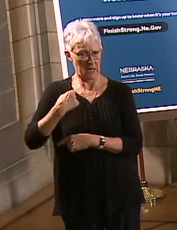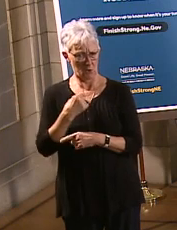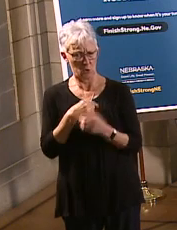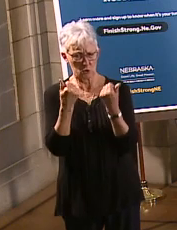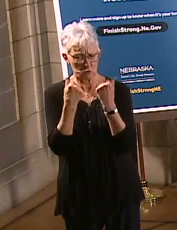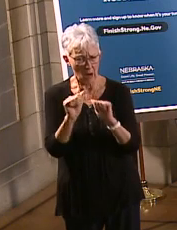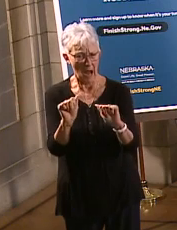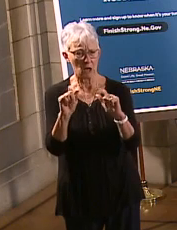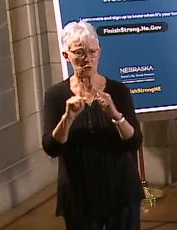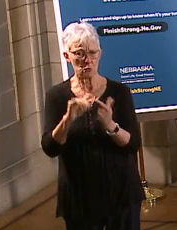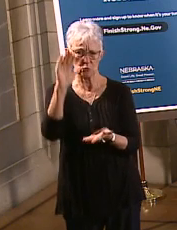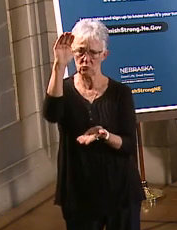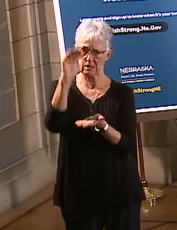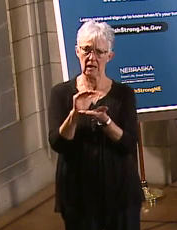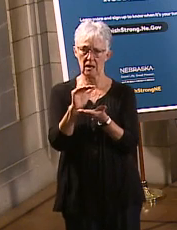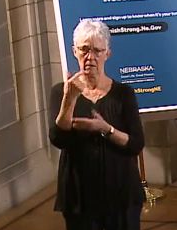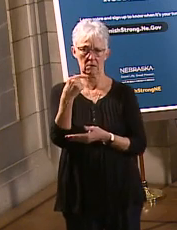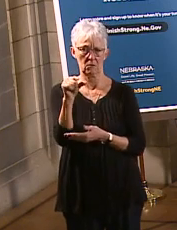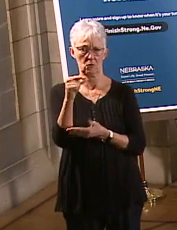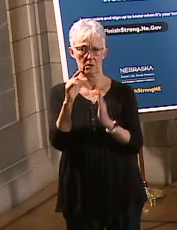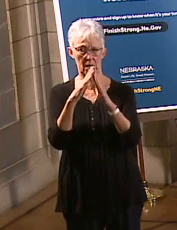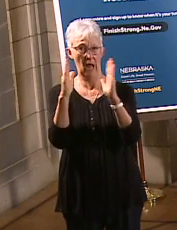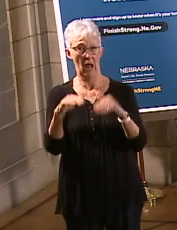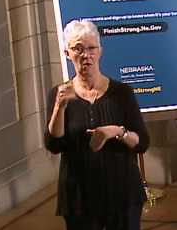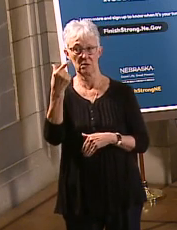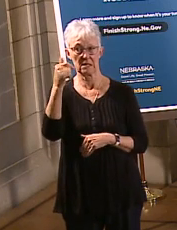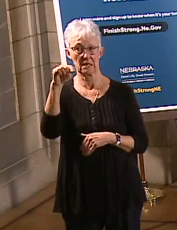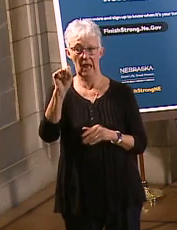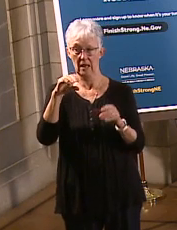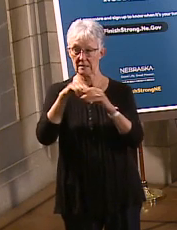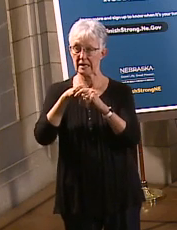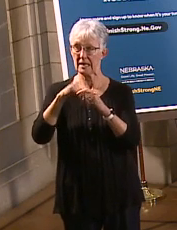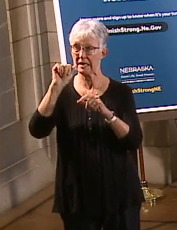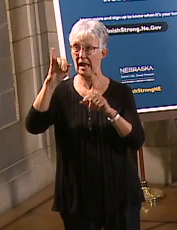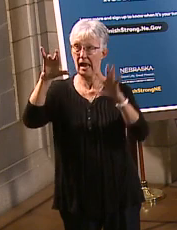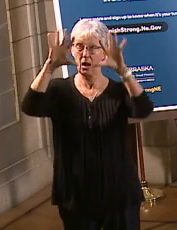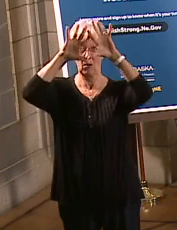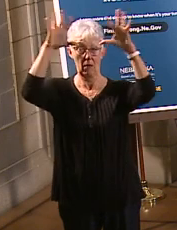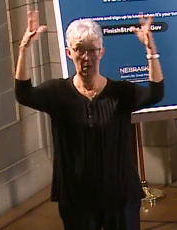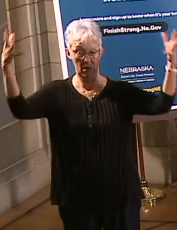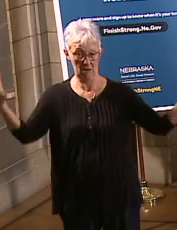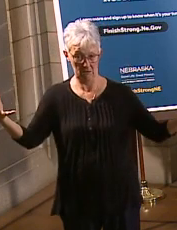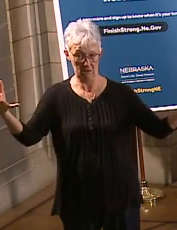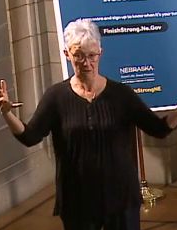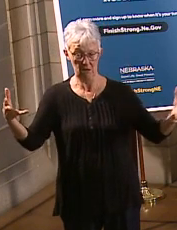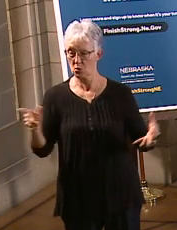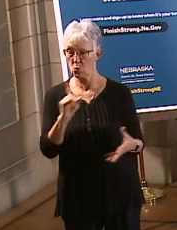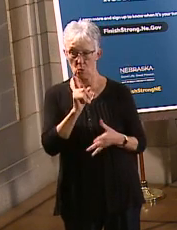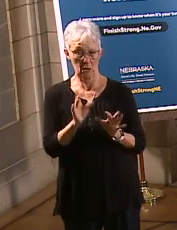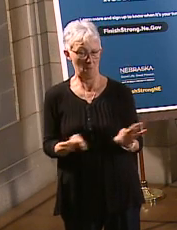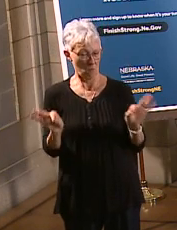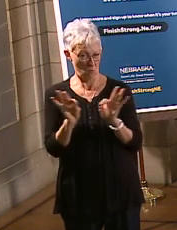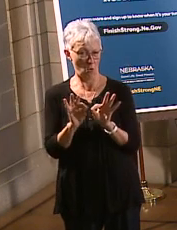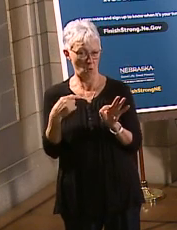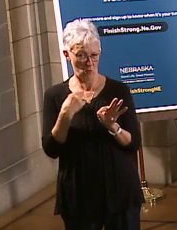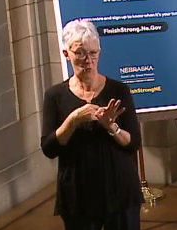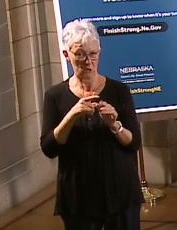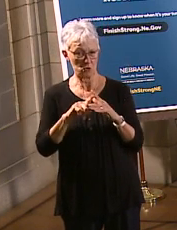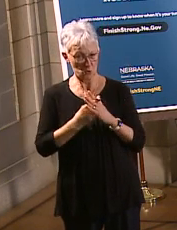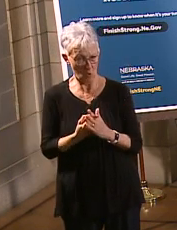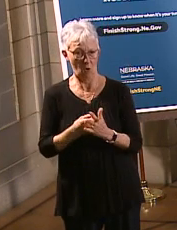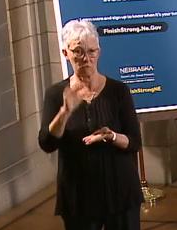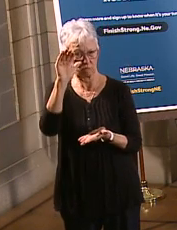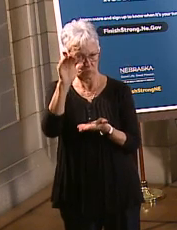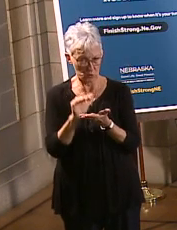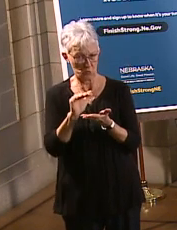lowering greenhouse gases in our atmosphere. It is critical that we immediately start reducing the greenhouse gas emissions from our transportation